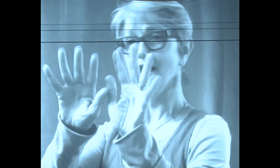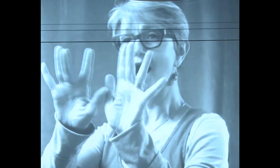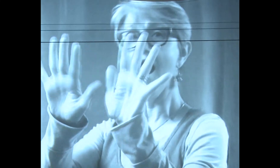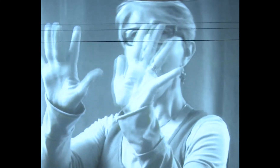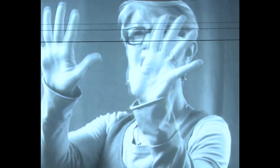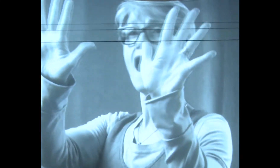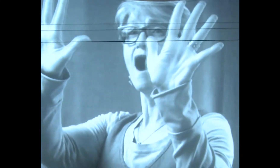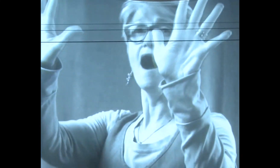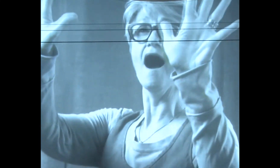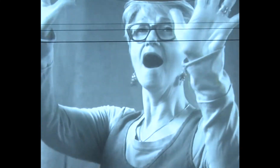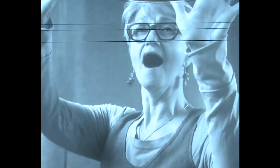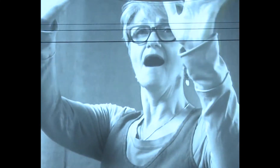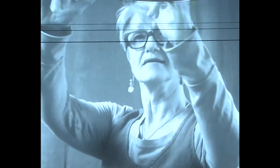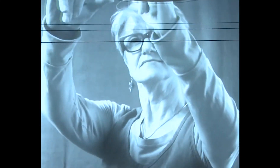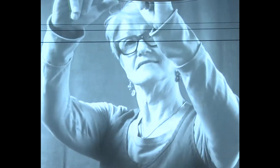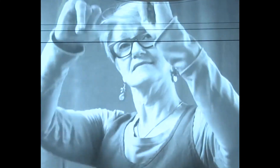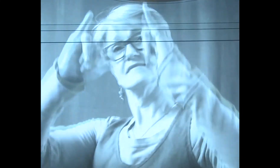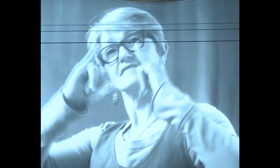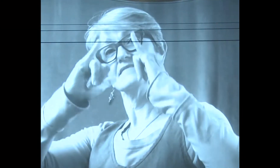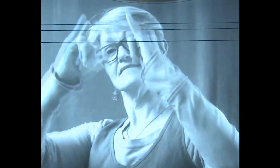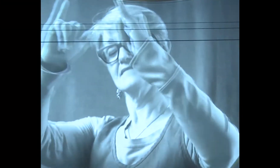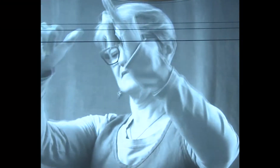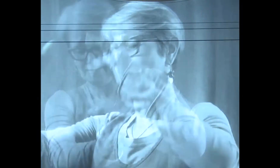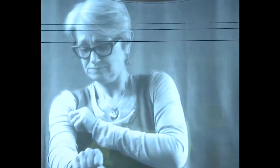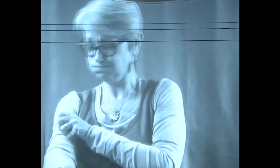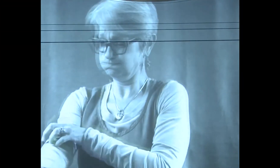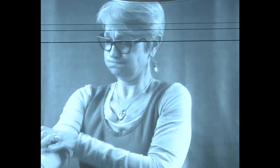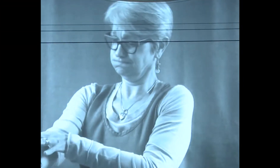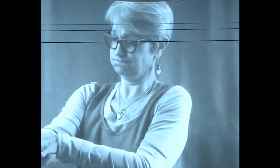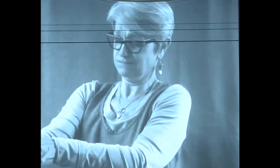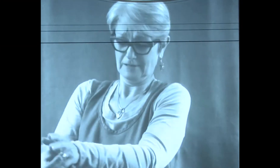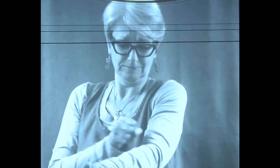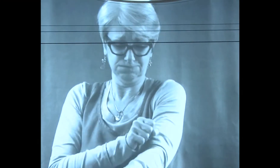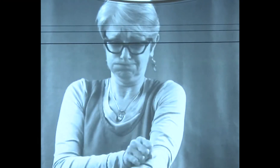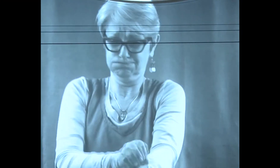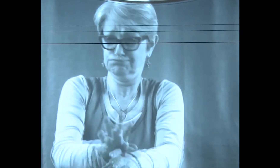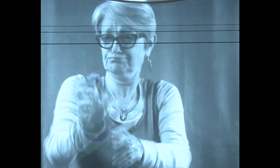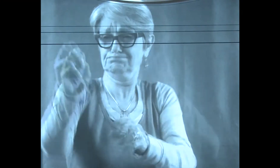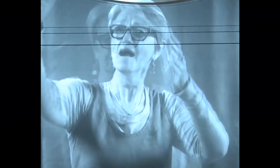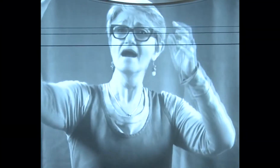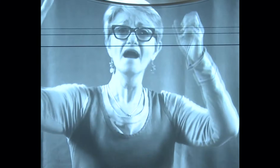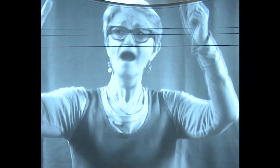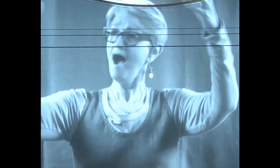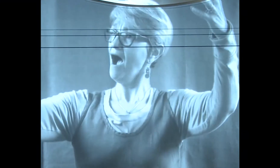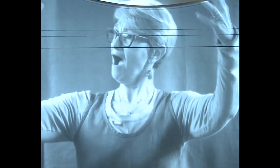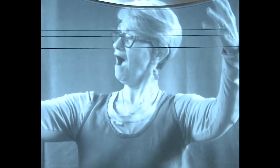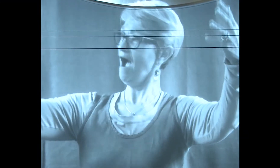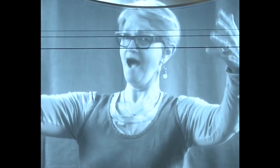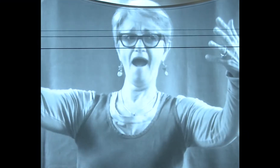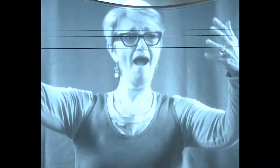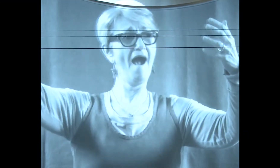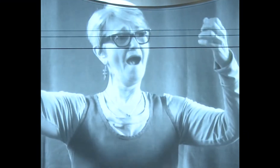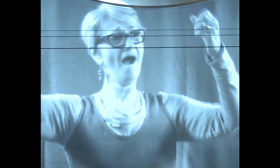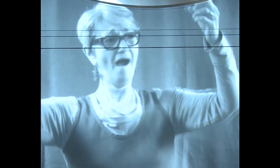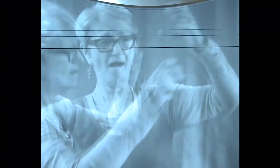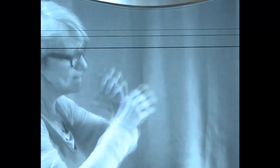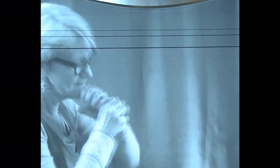ASD signs spreading across the sky like the branches of an old oak tree. I'm going to sign